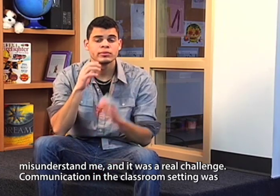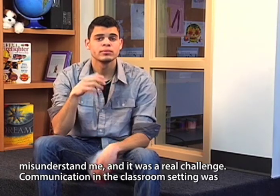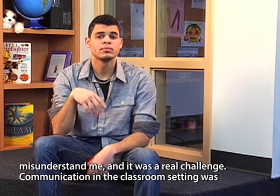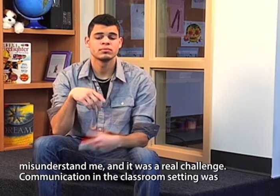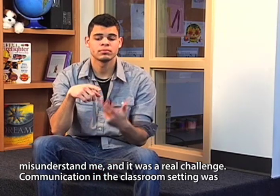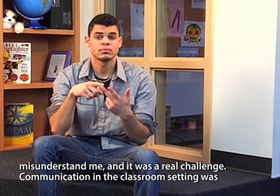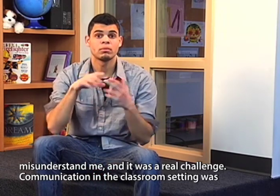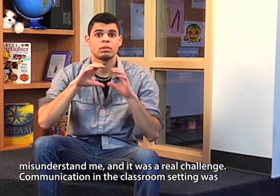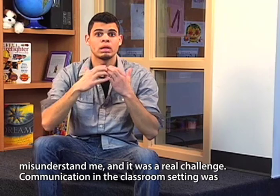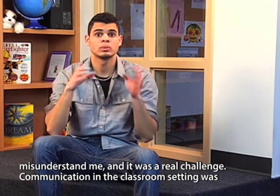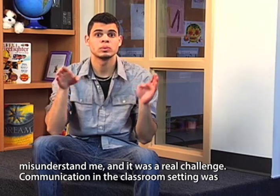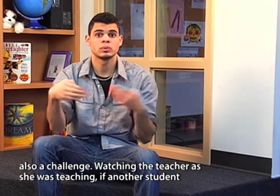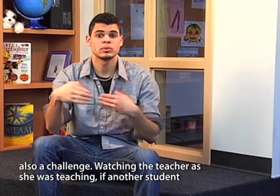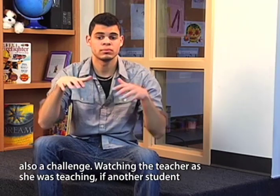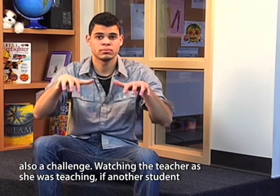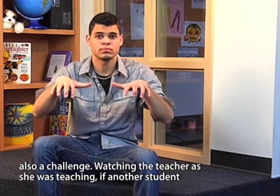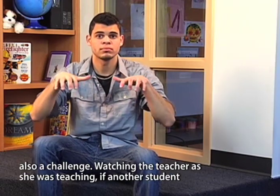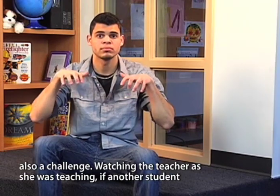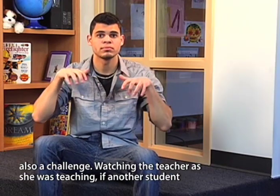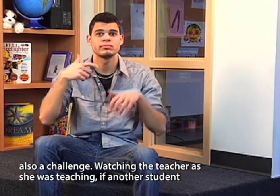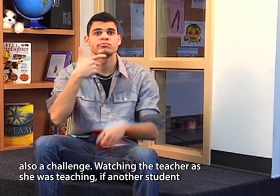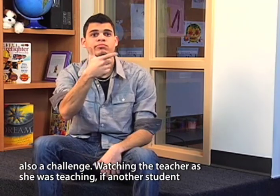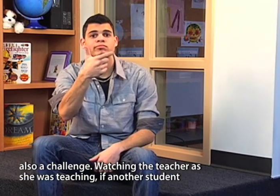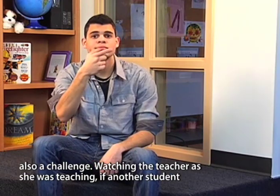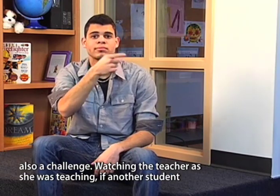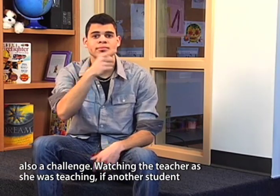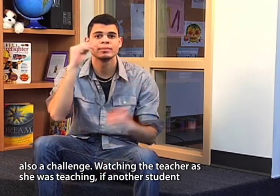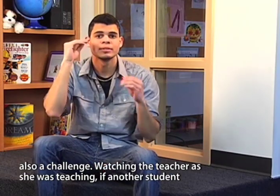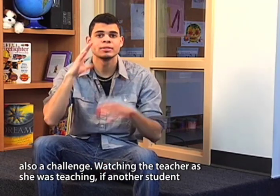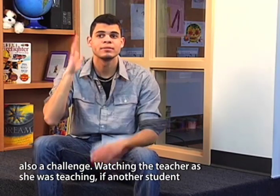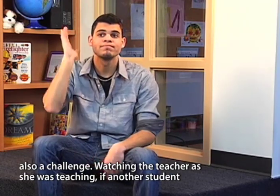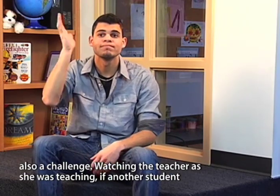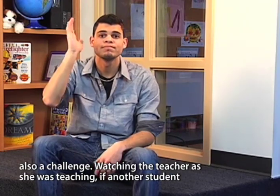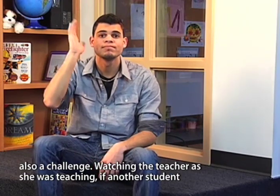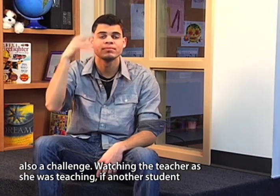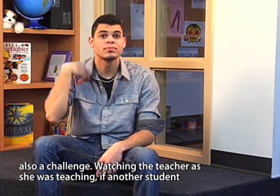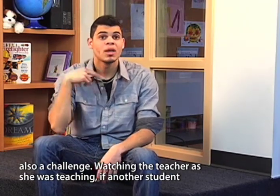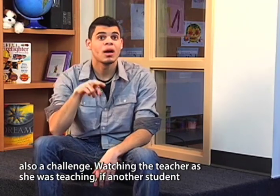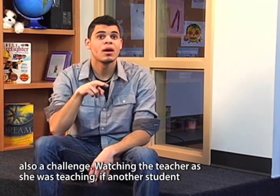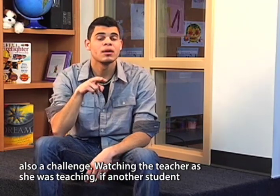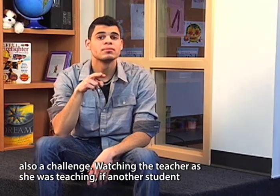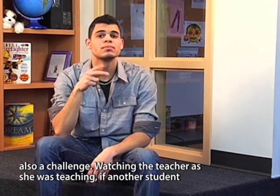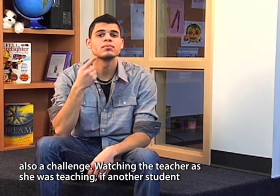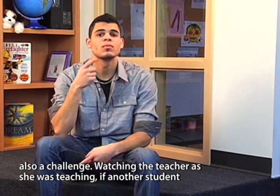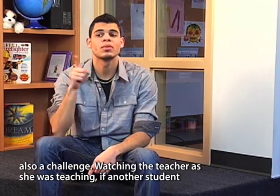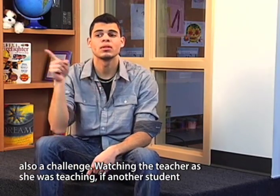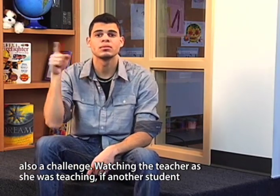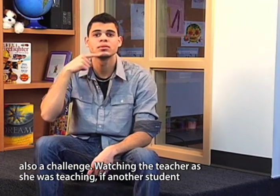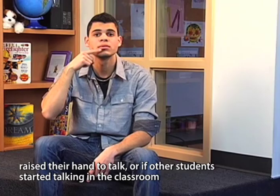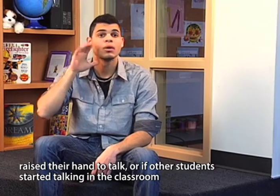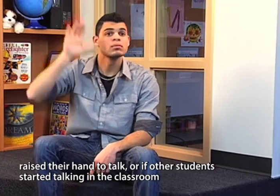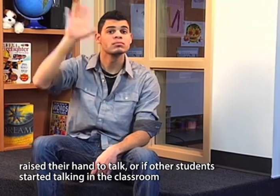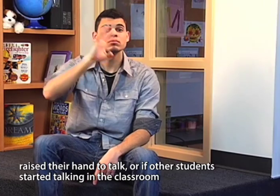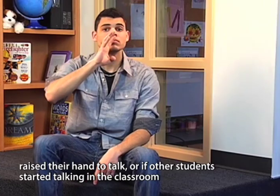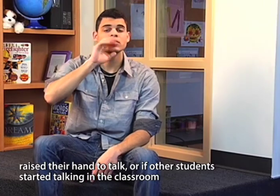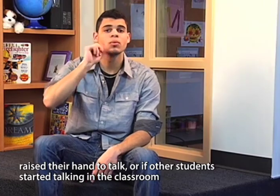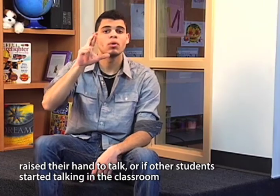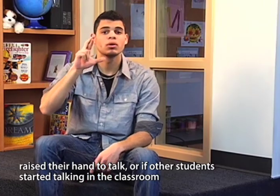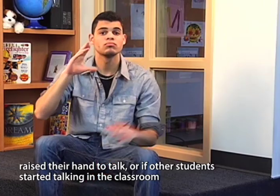Communication in the classroom setting was also a challenge. Watching the teacher as she was teaching, if another student raised their hand to talk, or if other